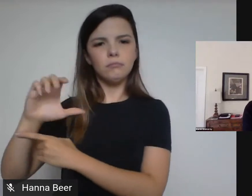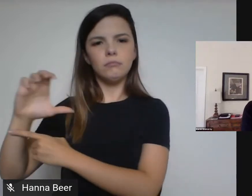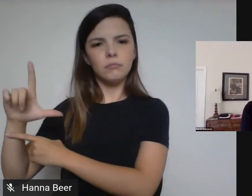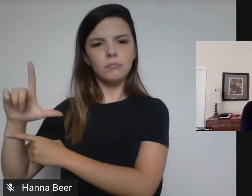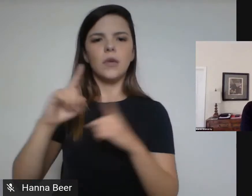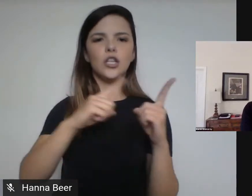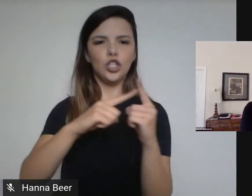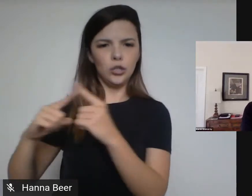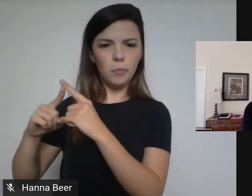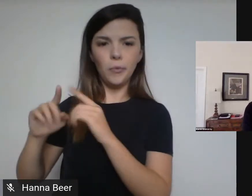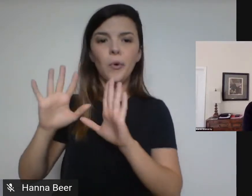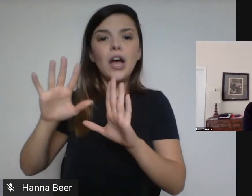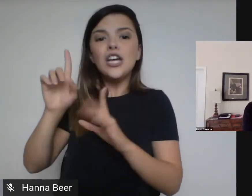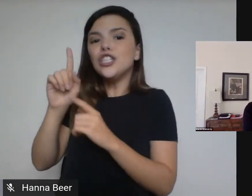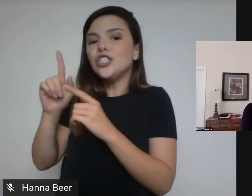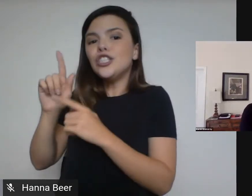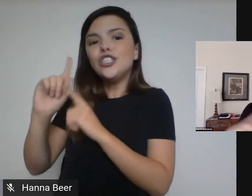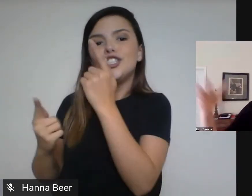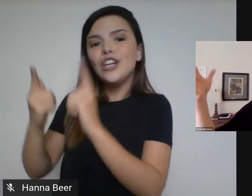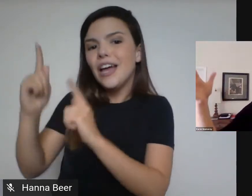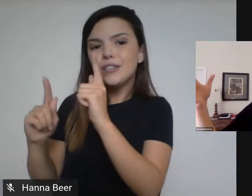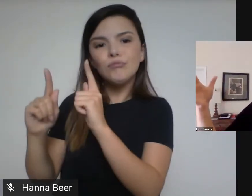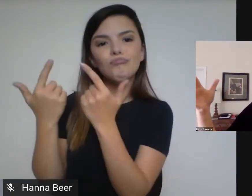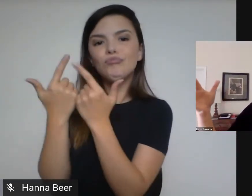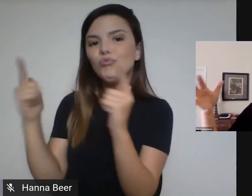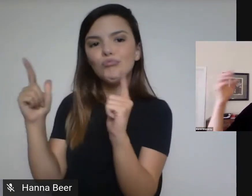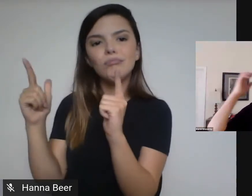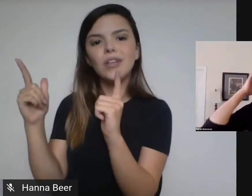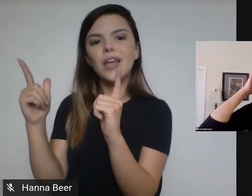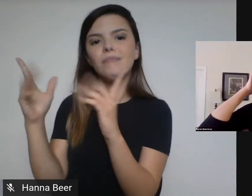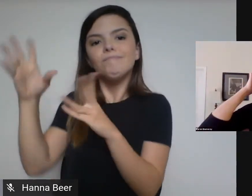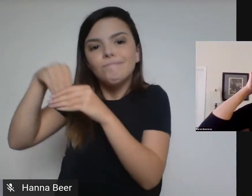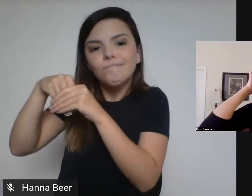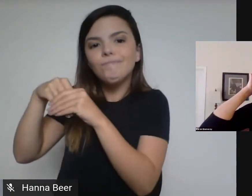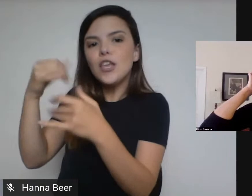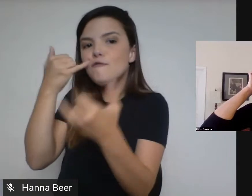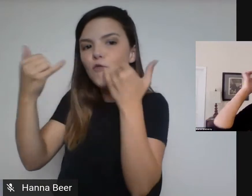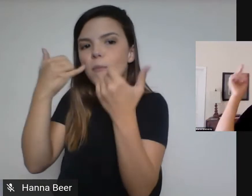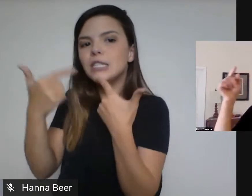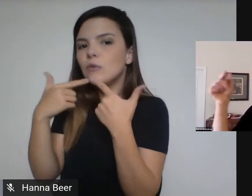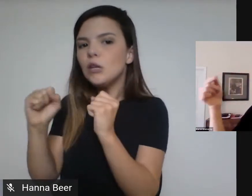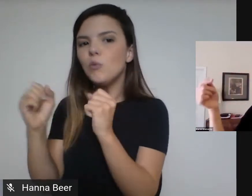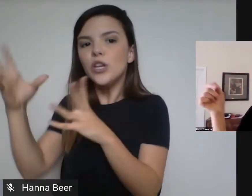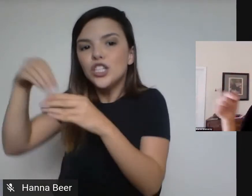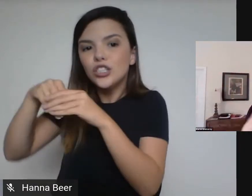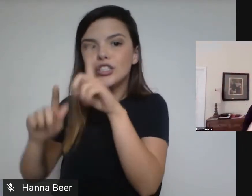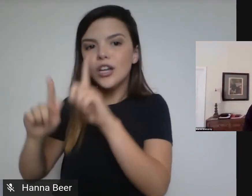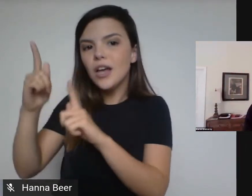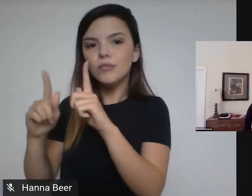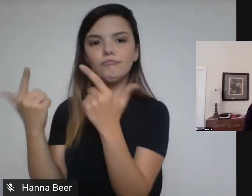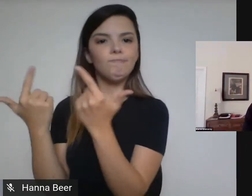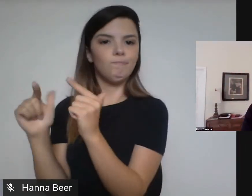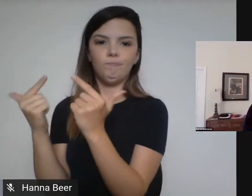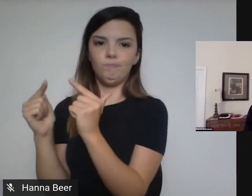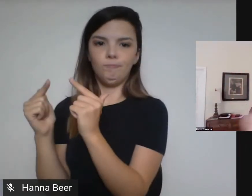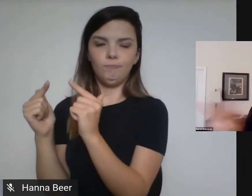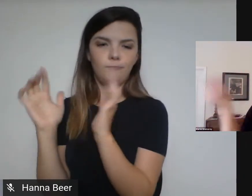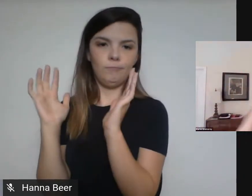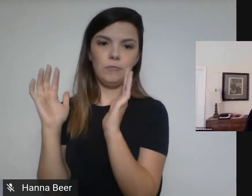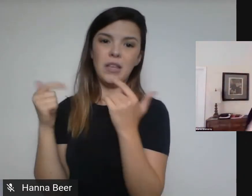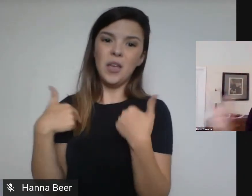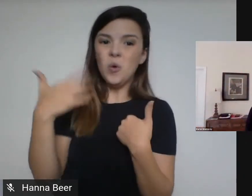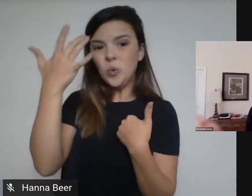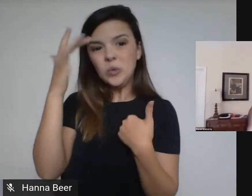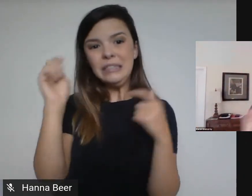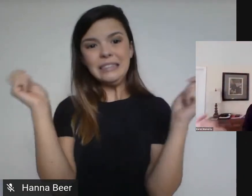that kind of syntactic information, but it may acquire it as it becomes linguistic. So, but I'm not sure if you can